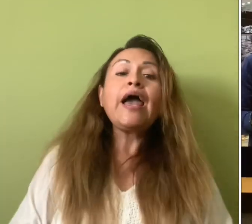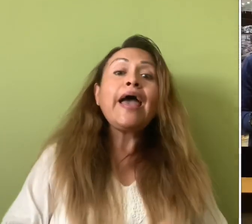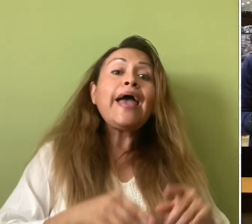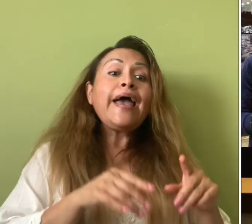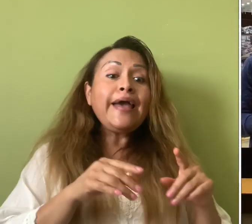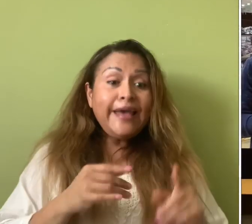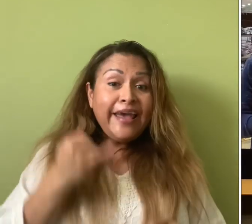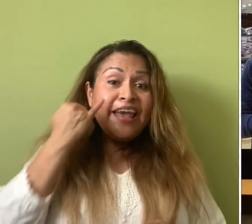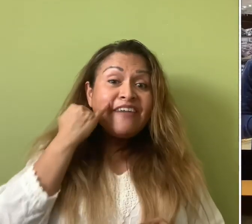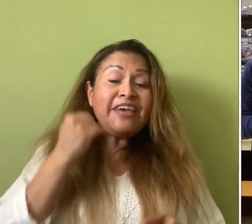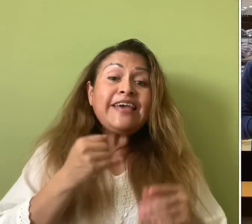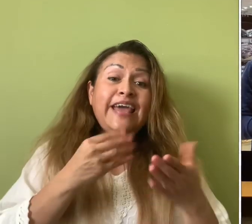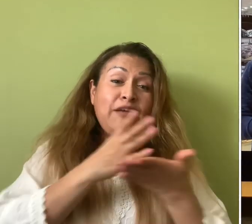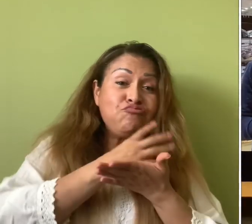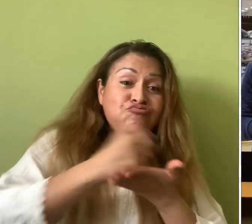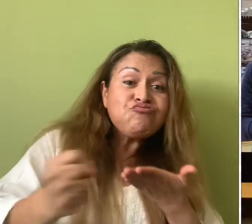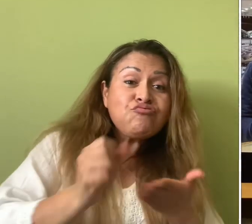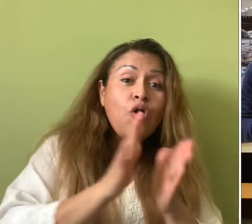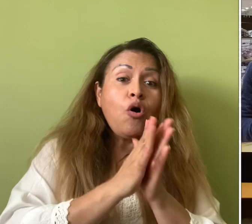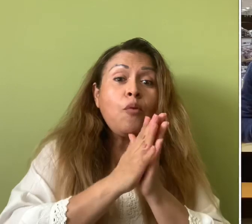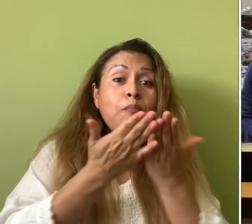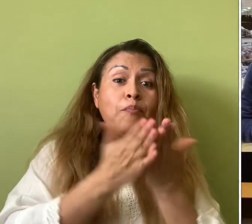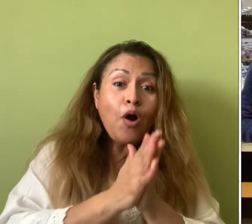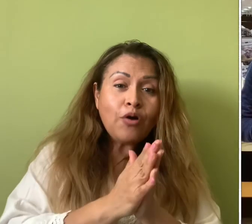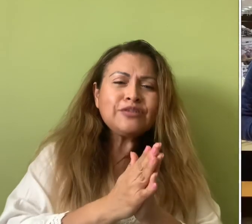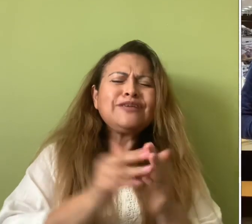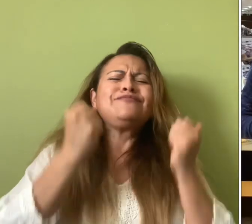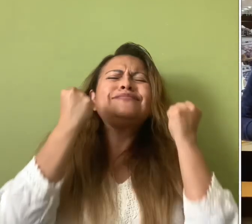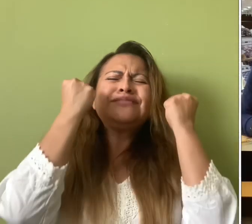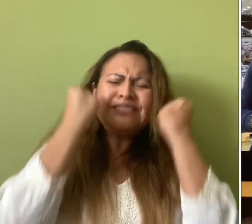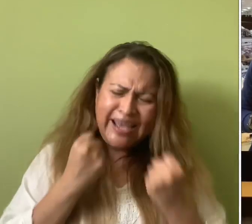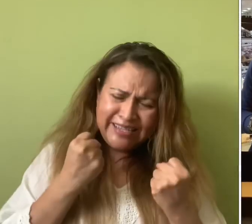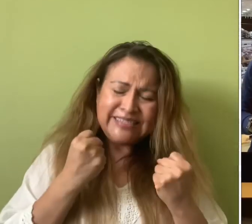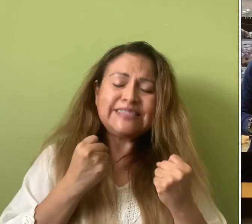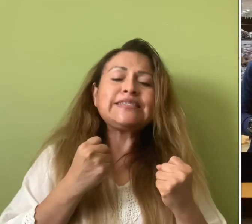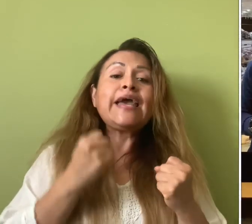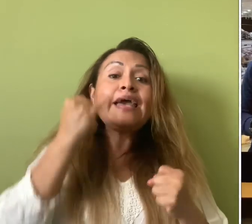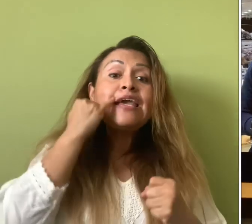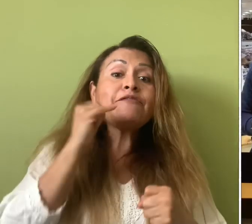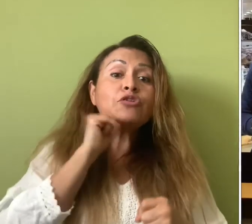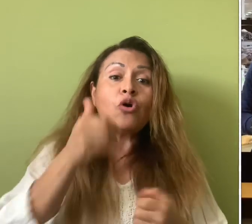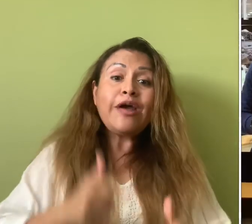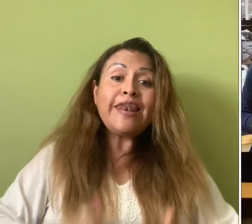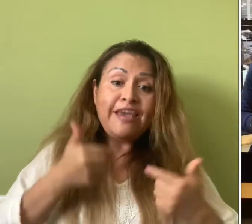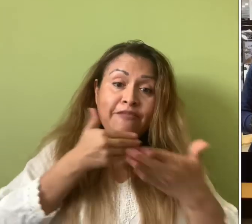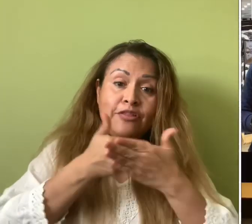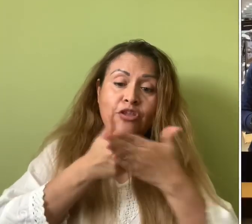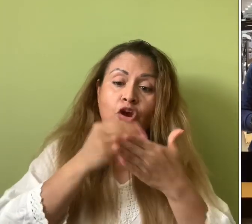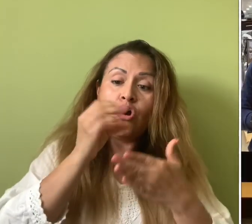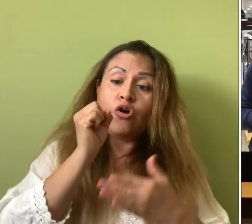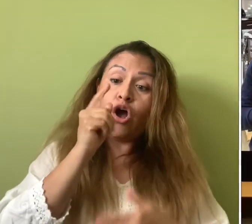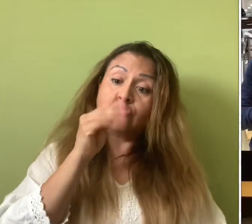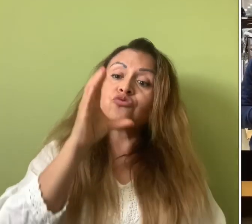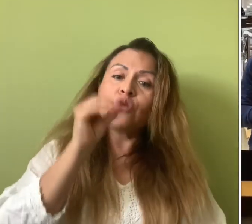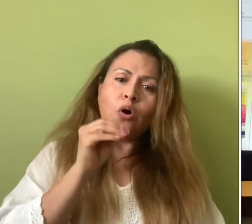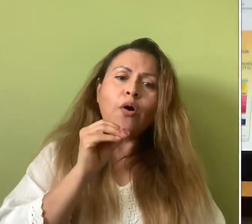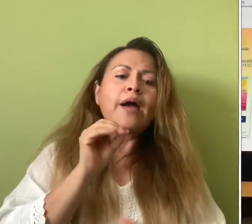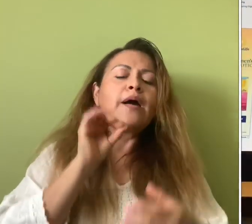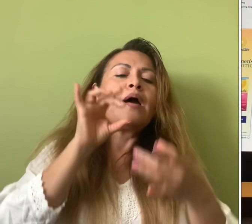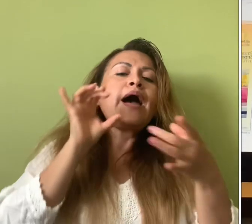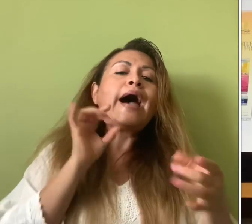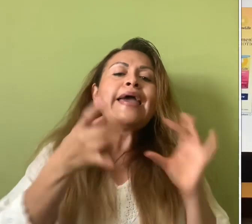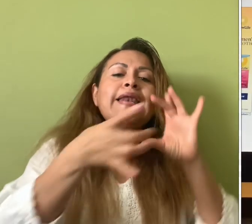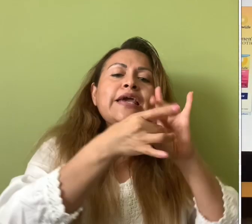family. If we could sell this out, a nationwide order would be crazy. If you don't live near a Costco, I'll put the Amazon link down below. We're over